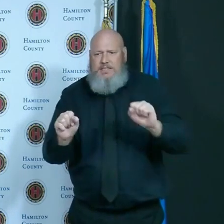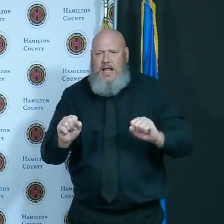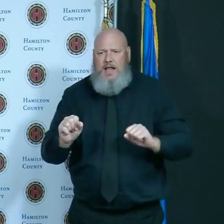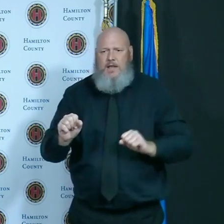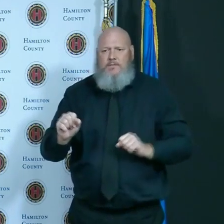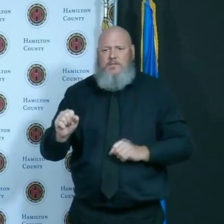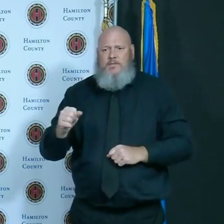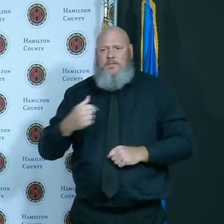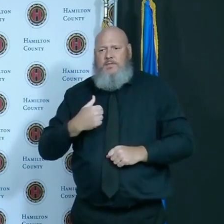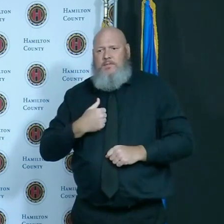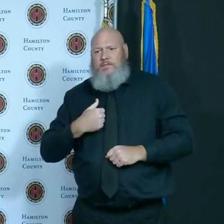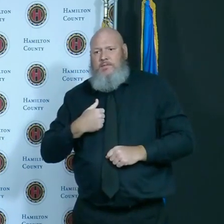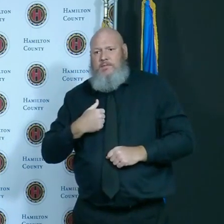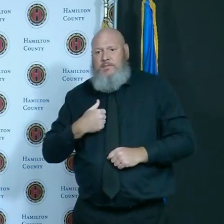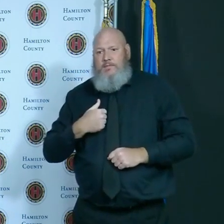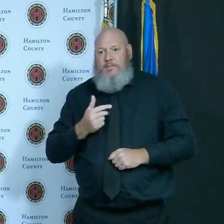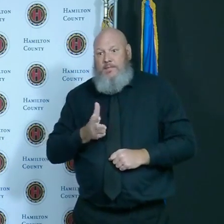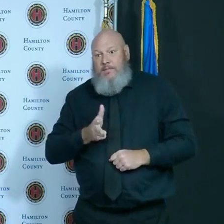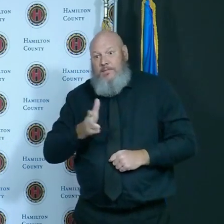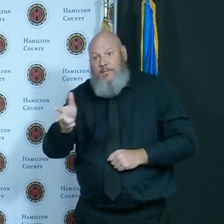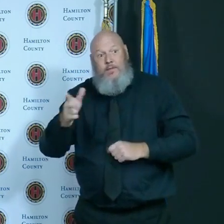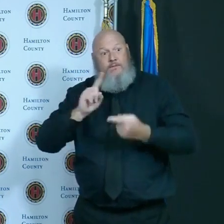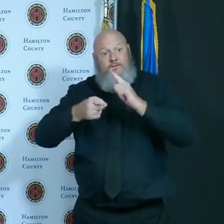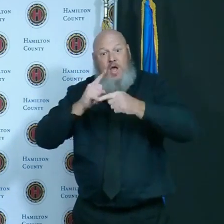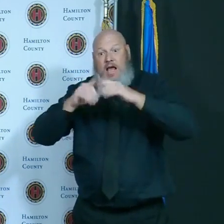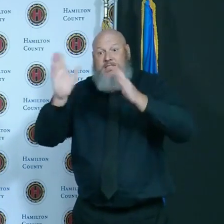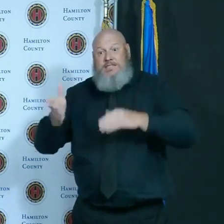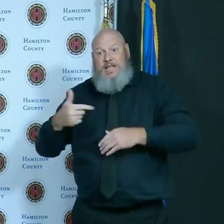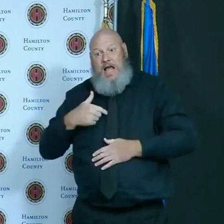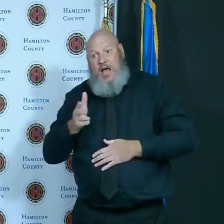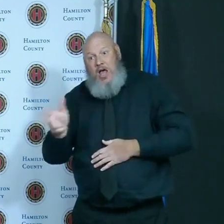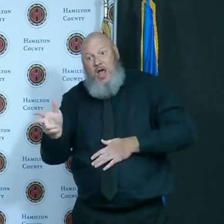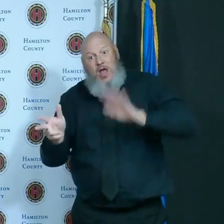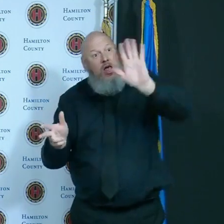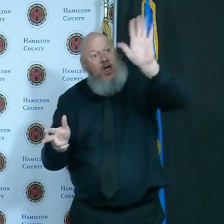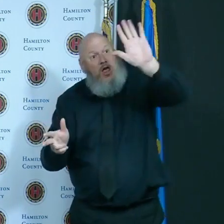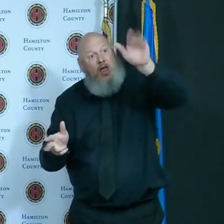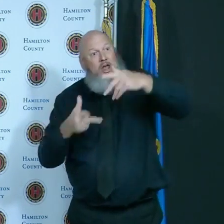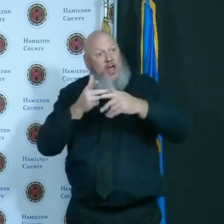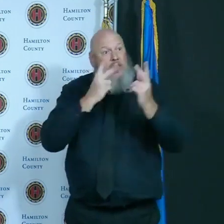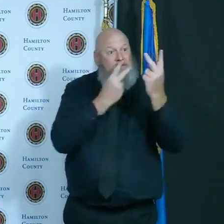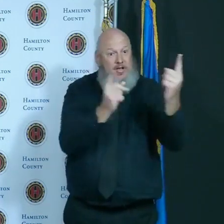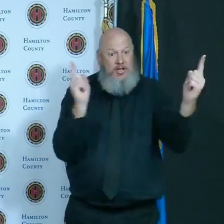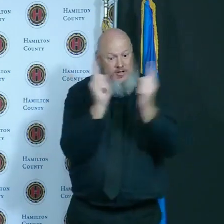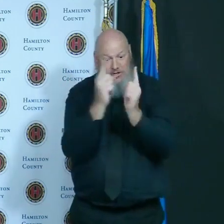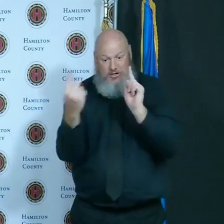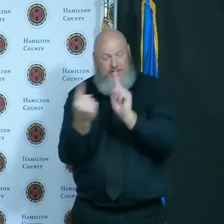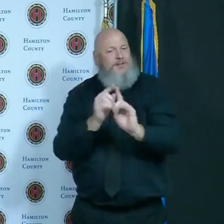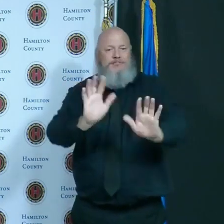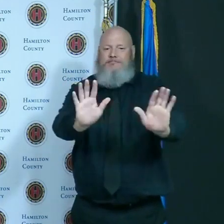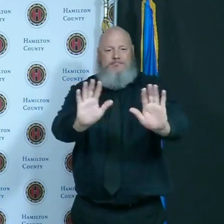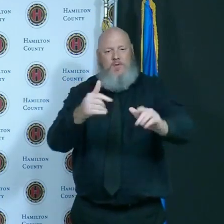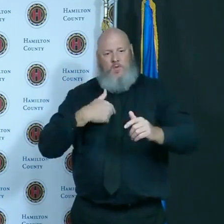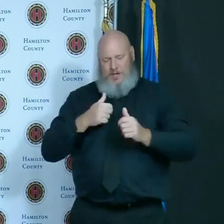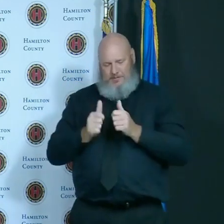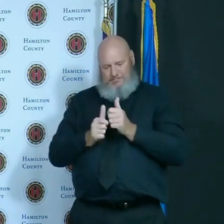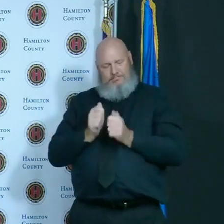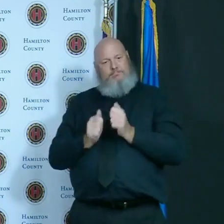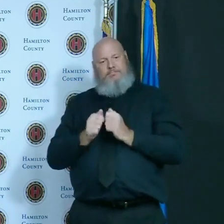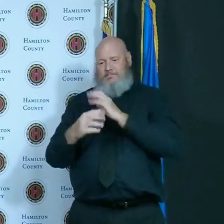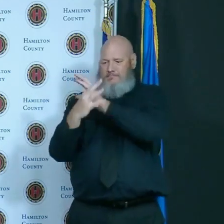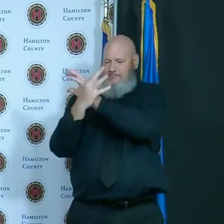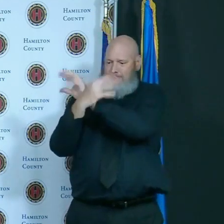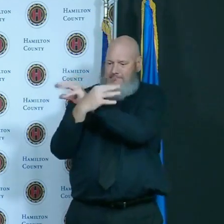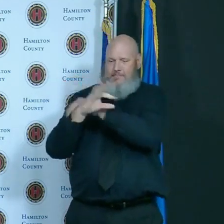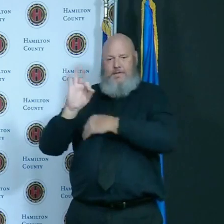I'm Trayvon Scott, former UC basketball player. Make sure you stay away from crowds and gatherings. Make sure you do everything you can to protect your parents and grandparents